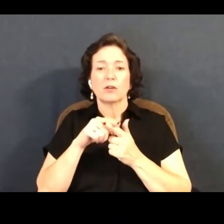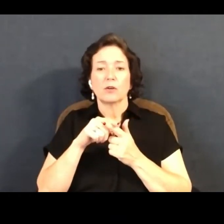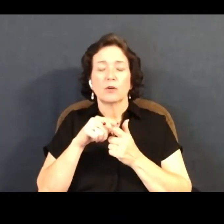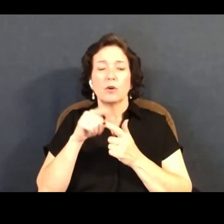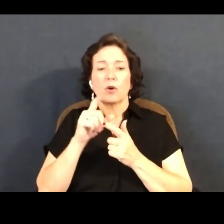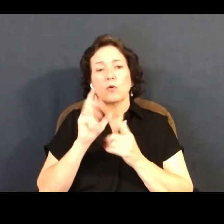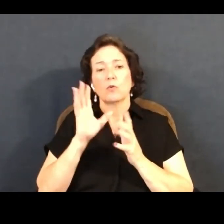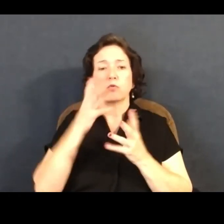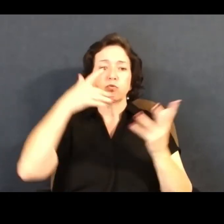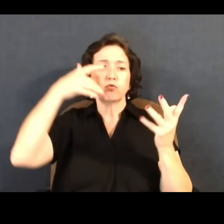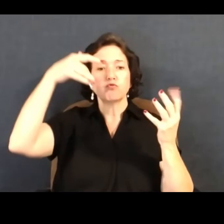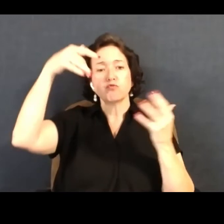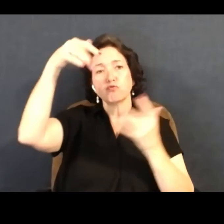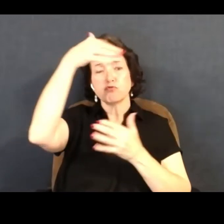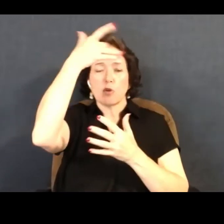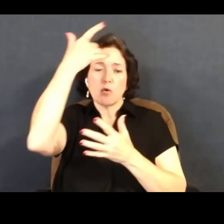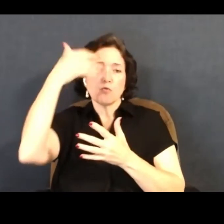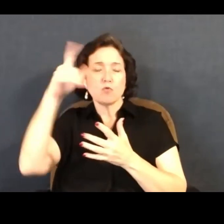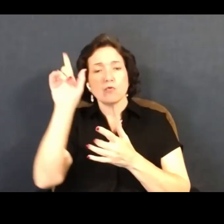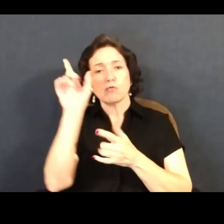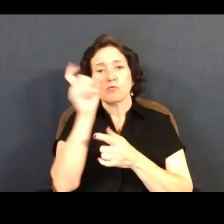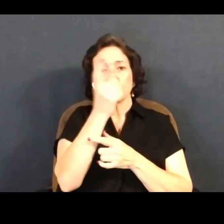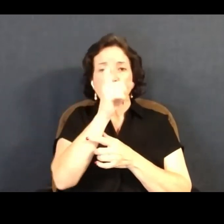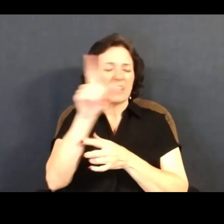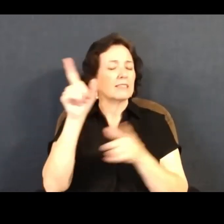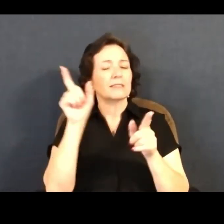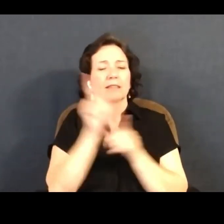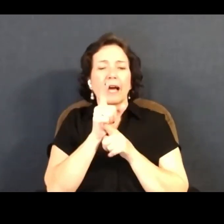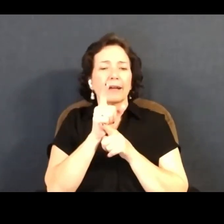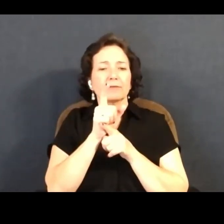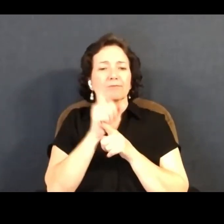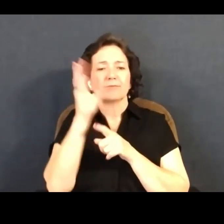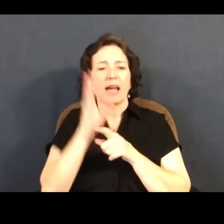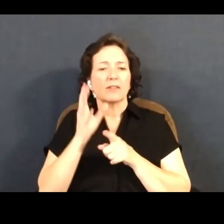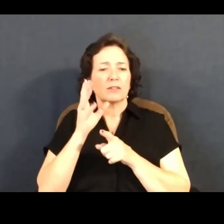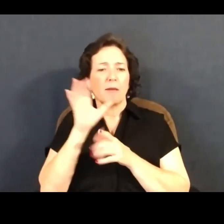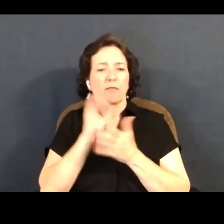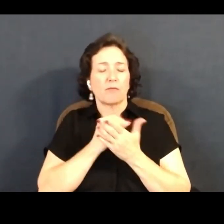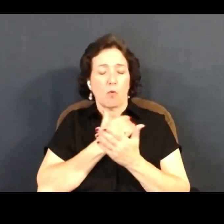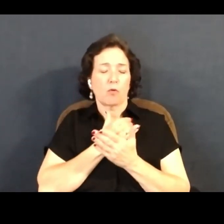before. And that's exactly what the princess did. And when she saw her hero,